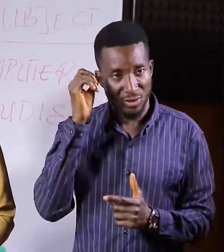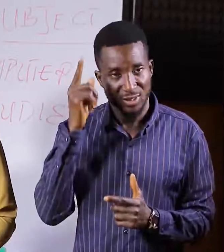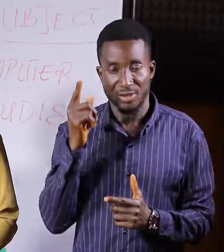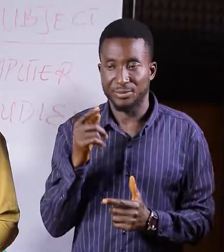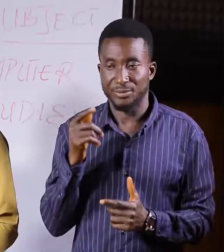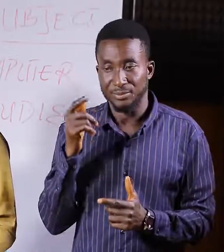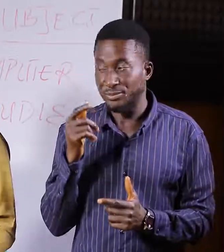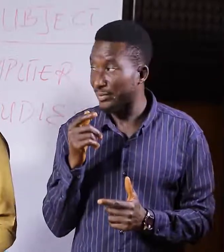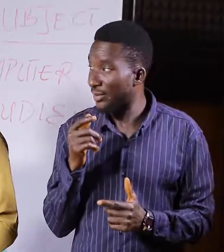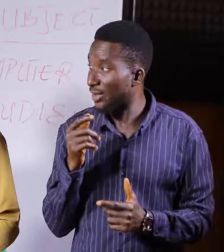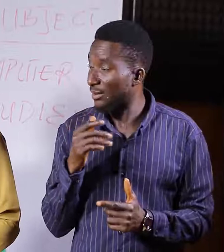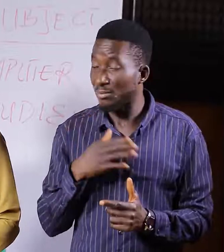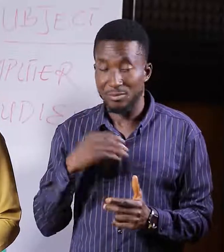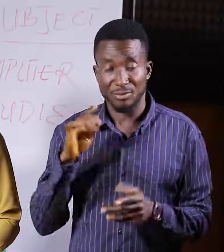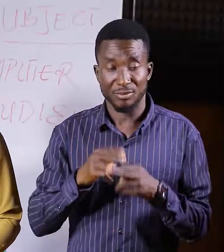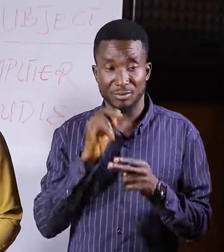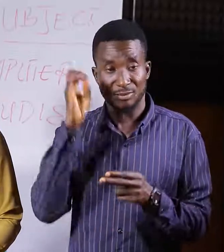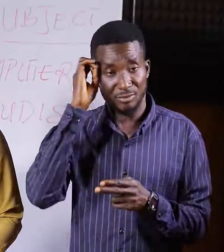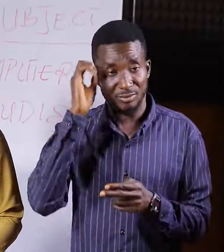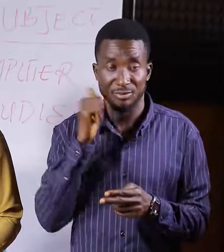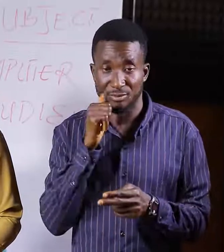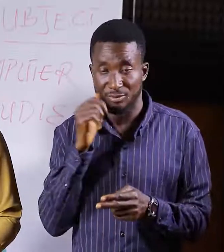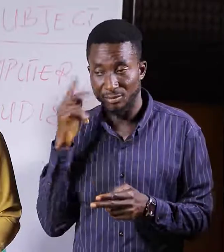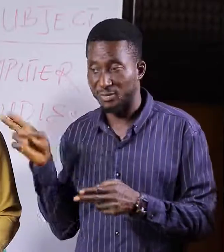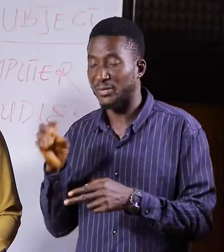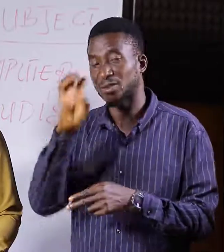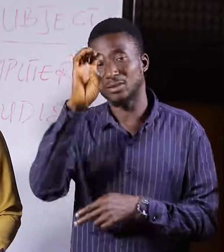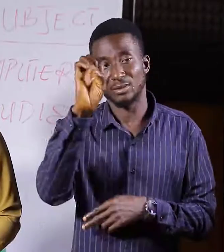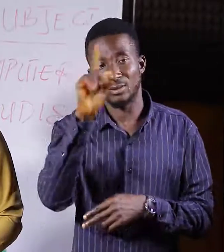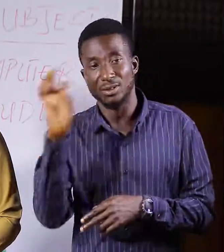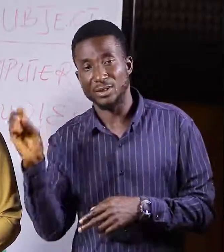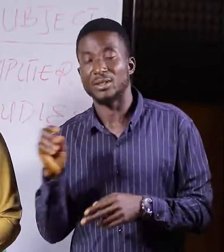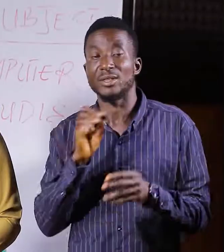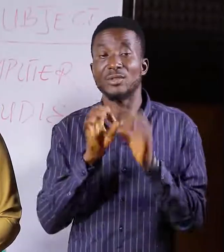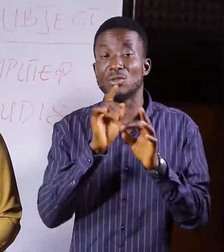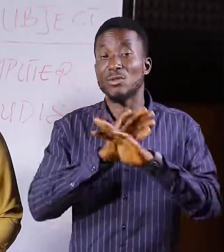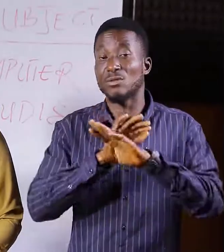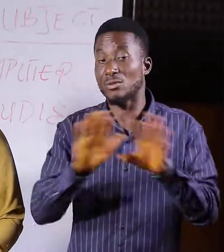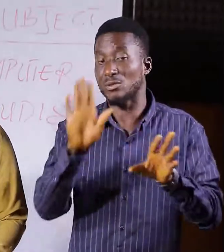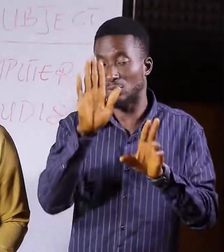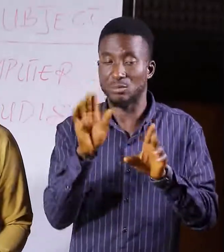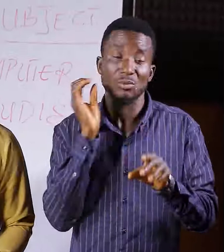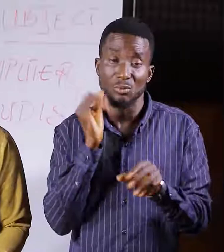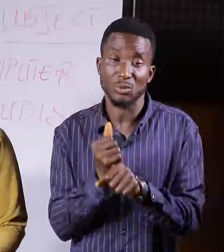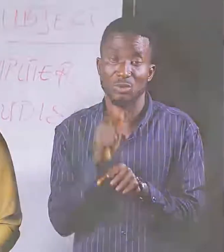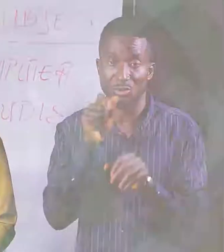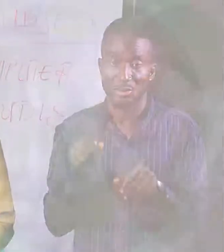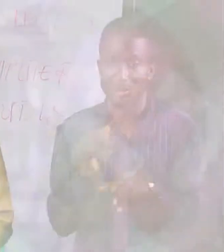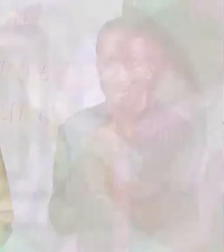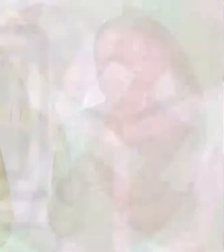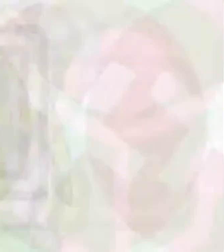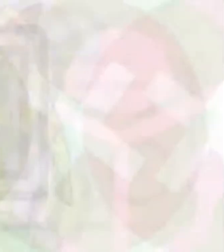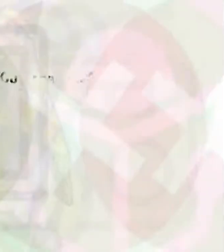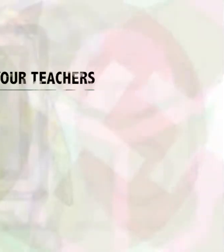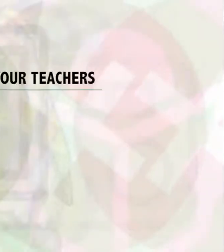remain myself, Ezekiel Abrak Anthony, and after you're done with your assignment, you could actually contact me on this